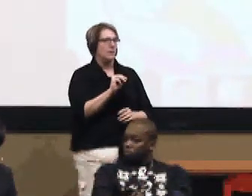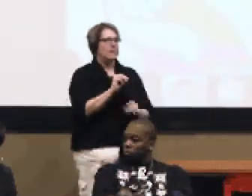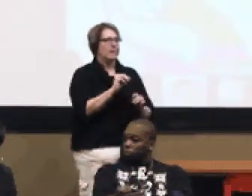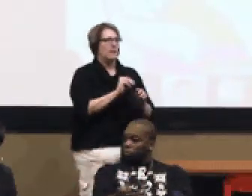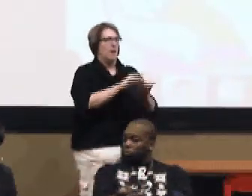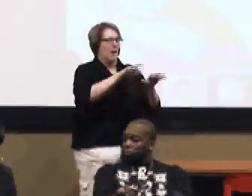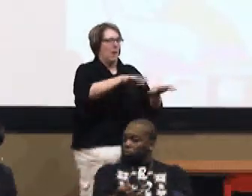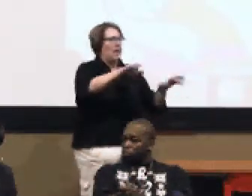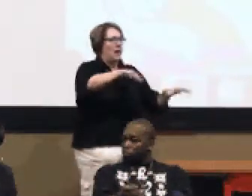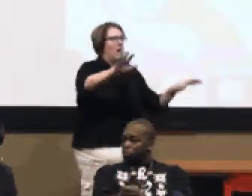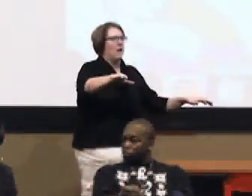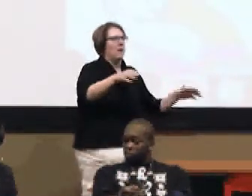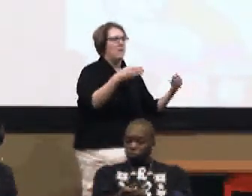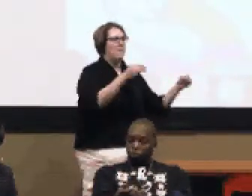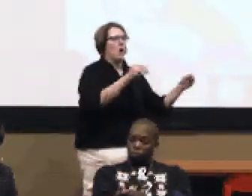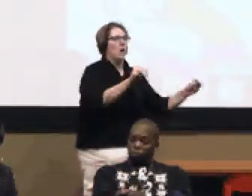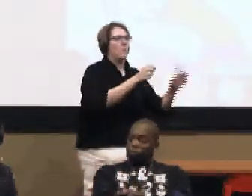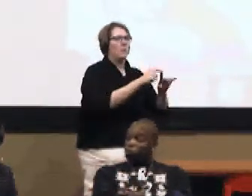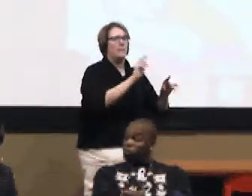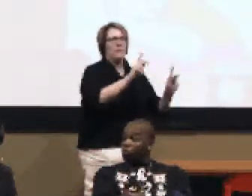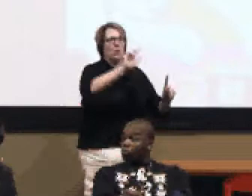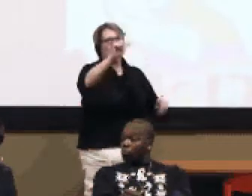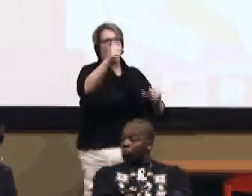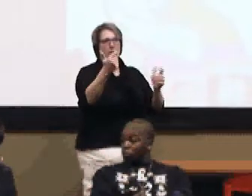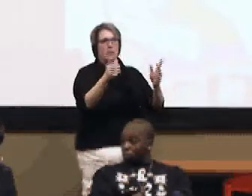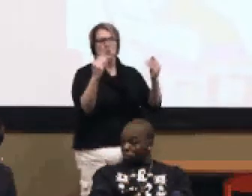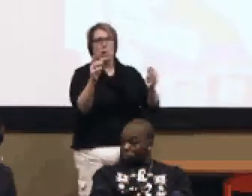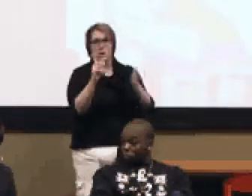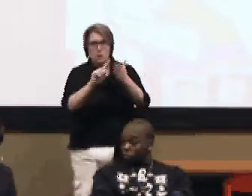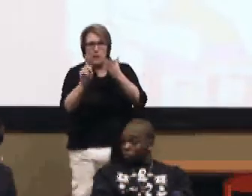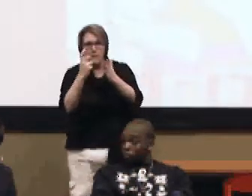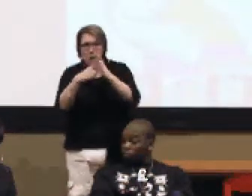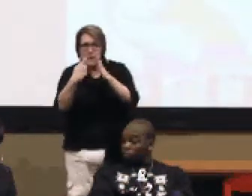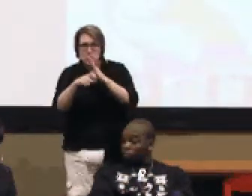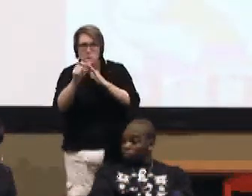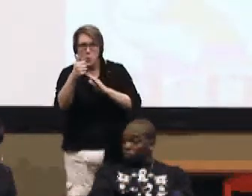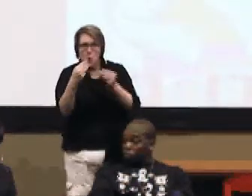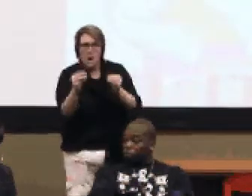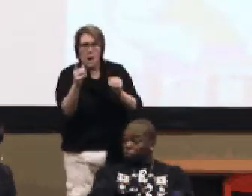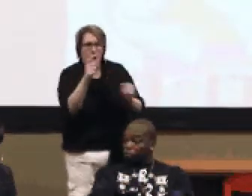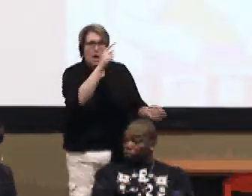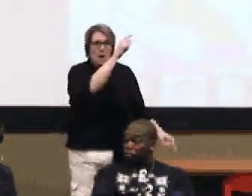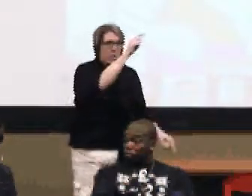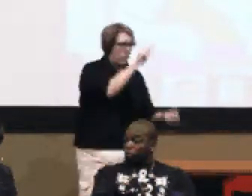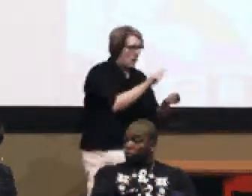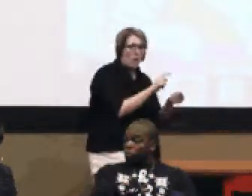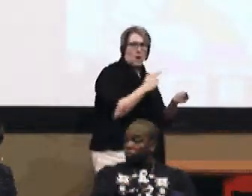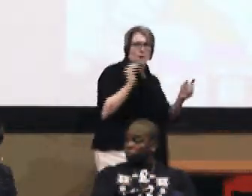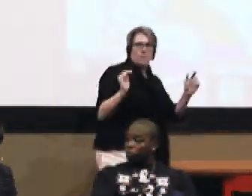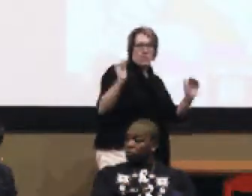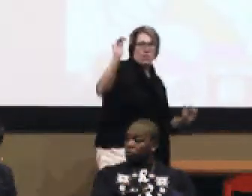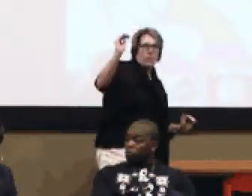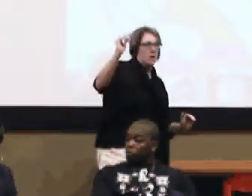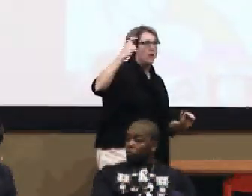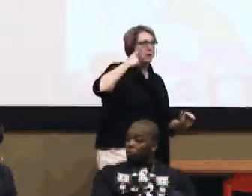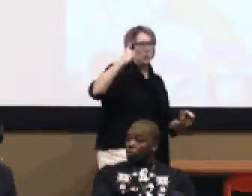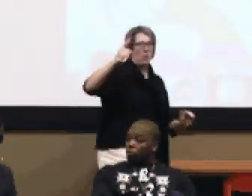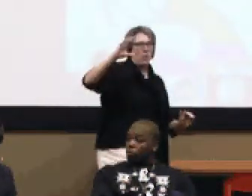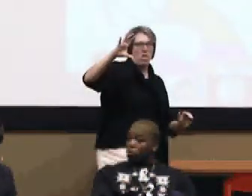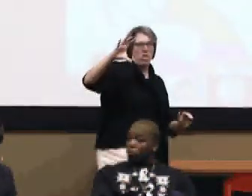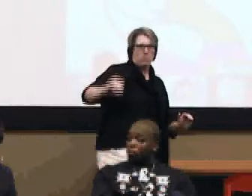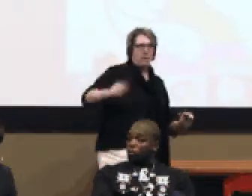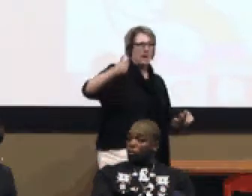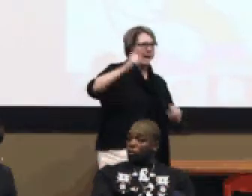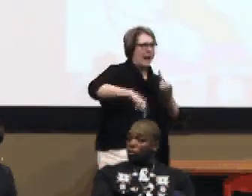the market with their the people that go to other stores and they check the prices of other stores and they lower their prices accordingly to the point where it runs those stores out of